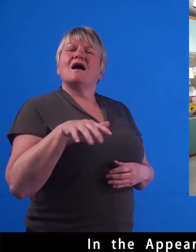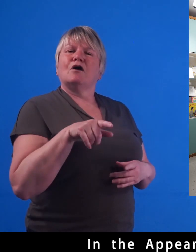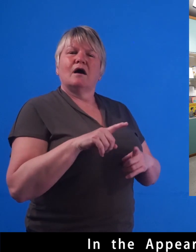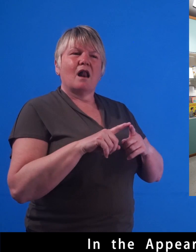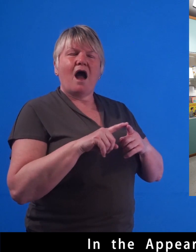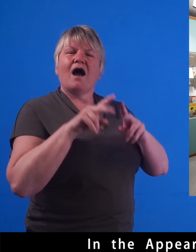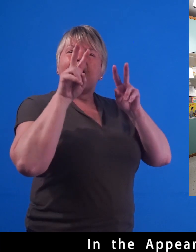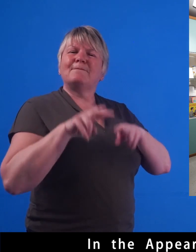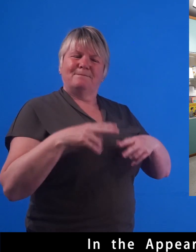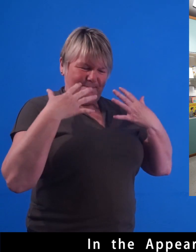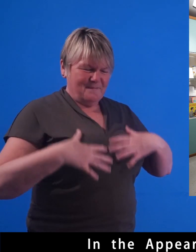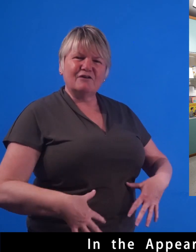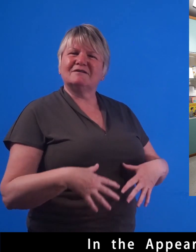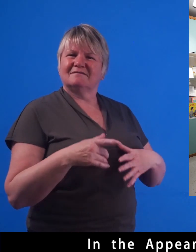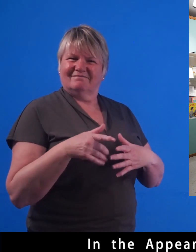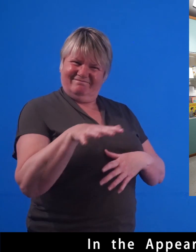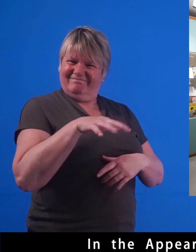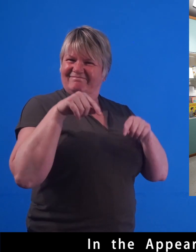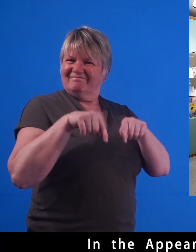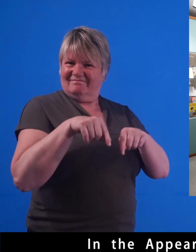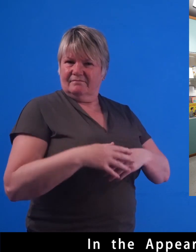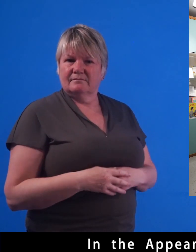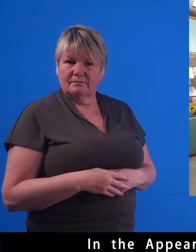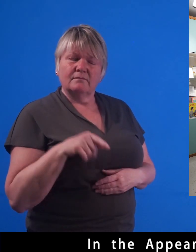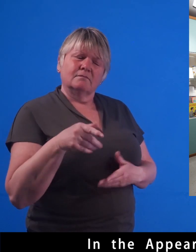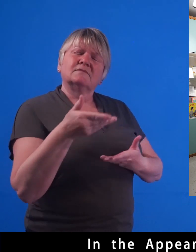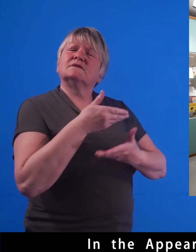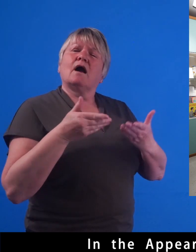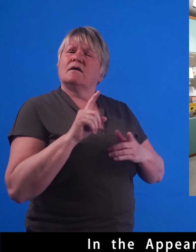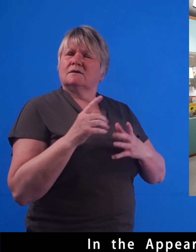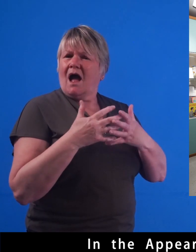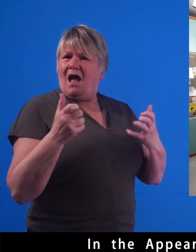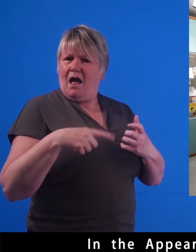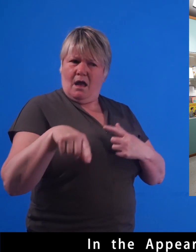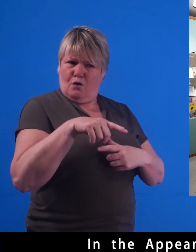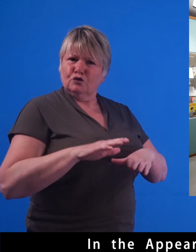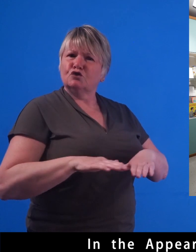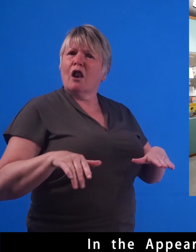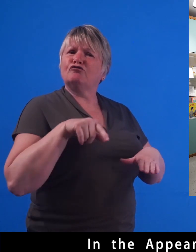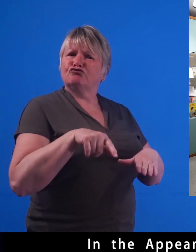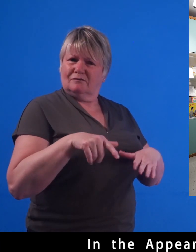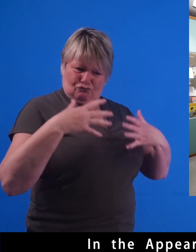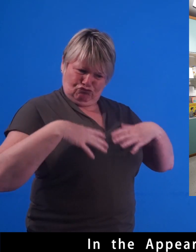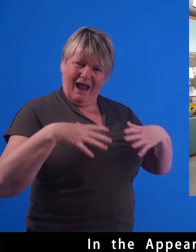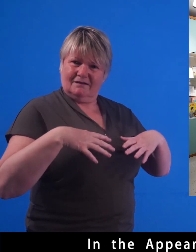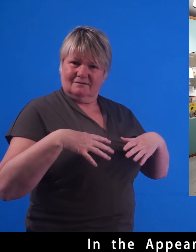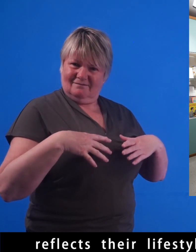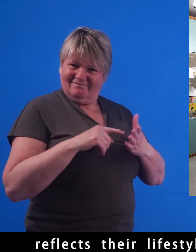In the appearance section, we discuss how the way children are dressed reflects